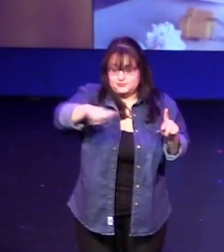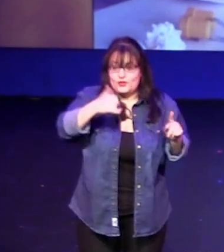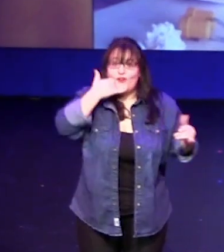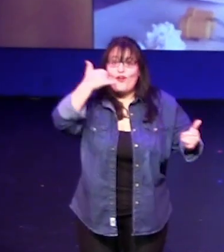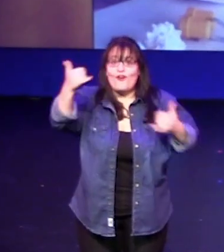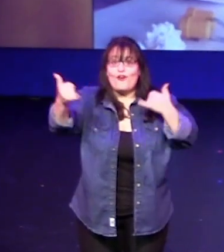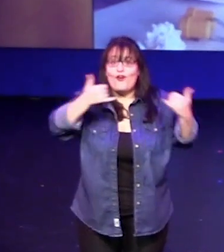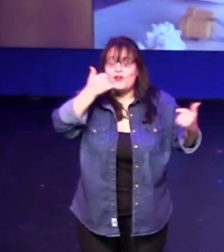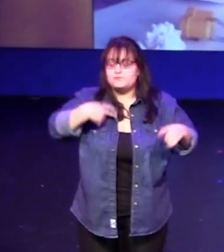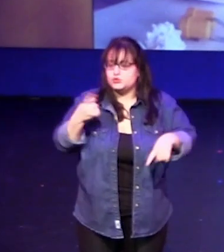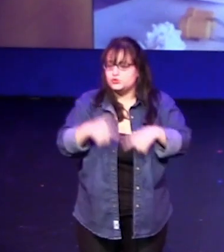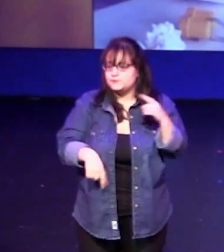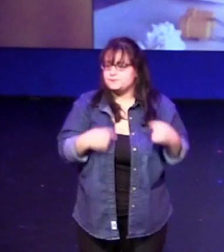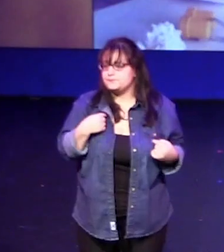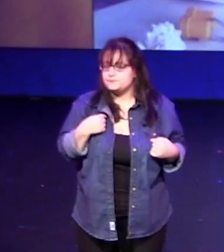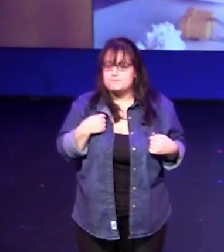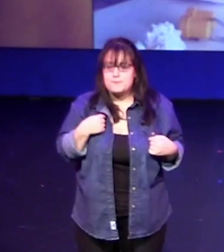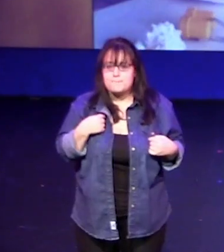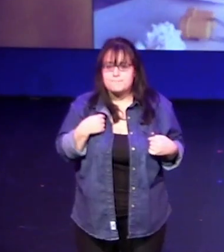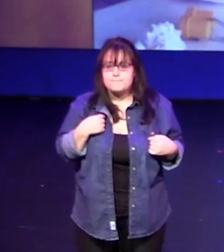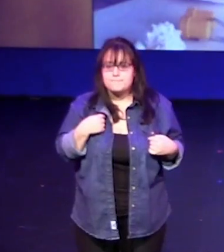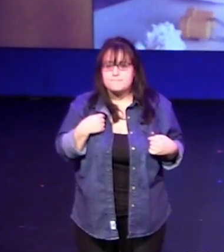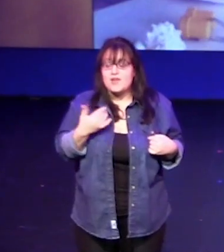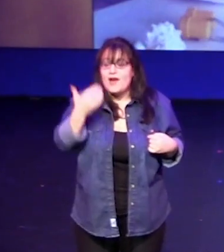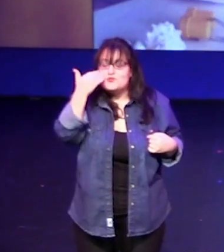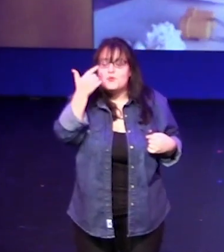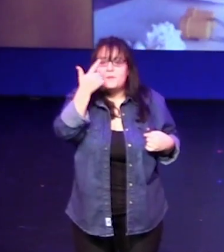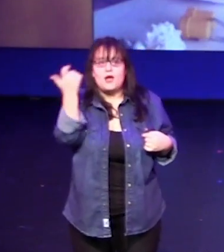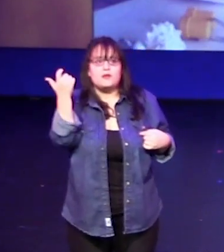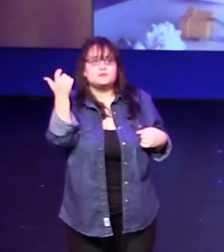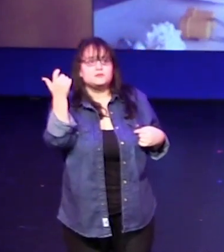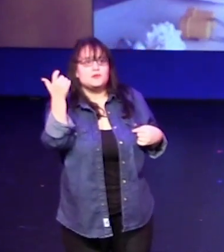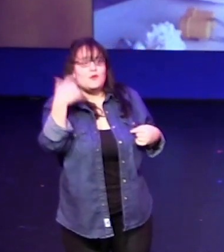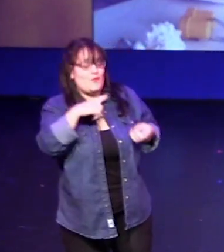I knew I was deaf because my friends could pick up the phone and call someone, and I couldn't do that.